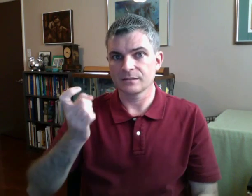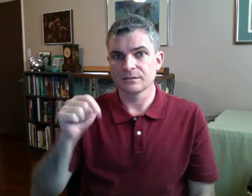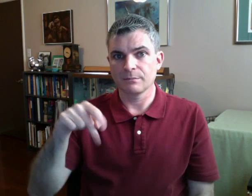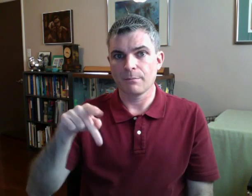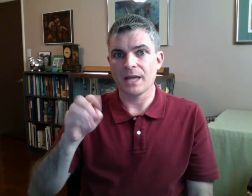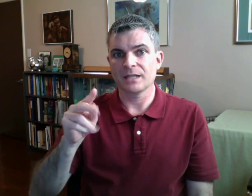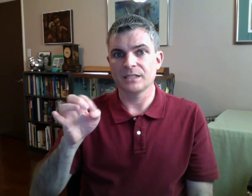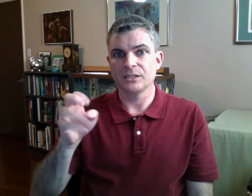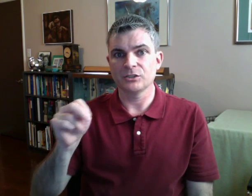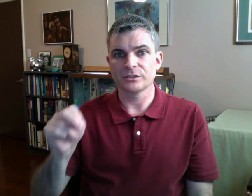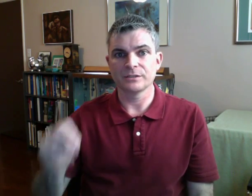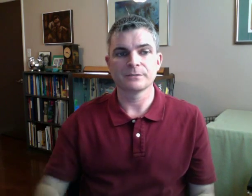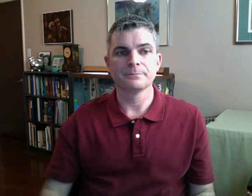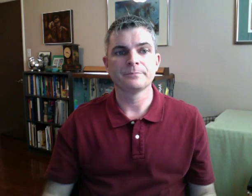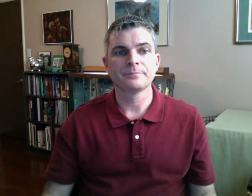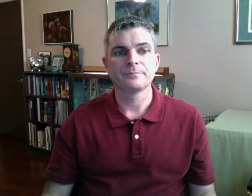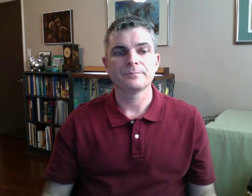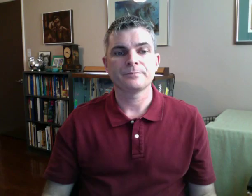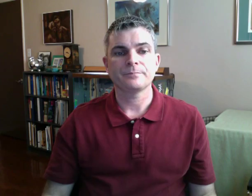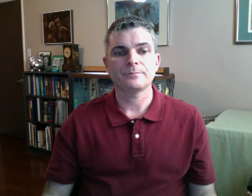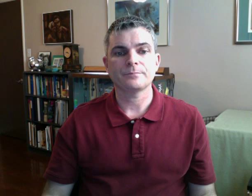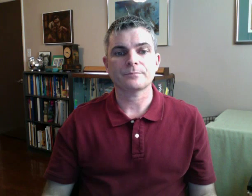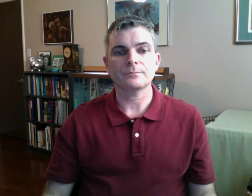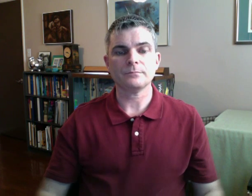to learning Straße..